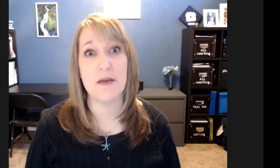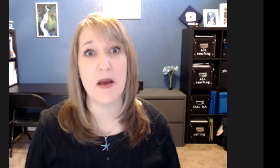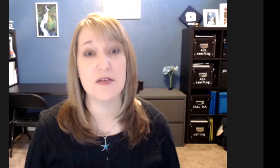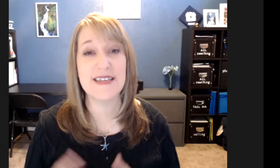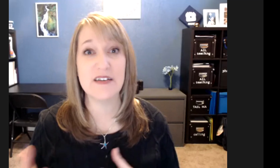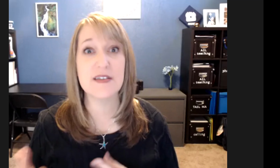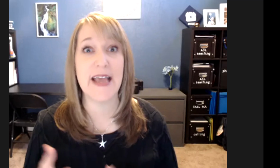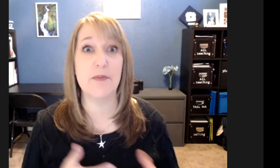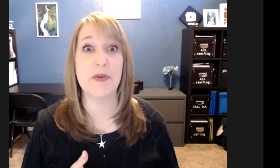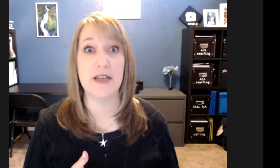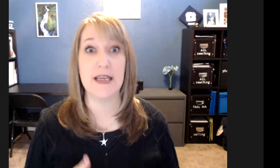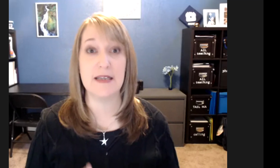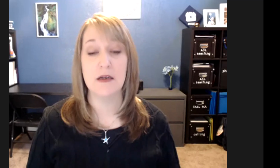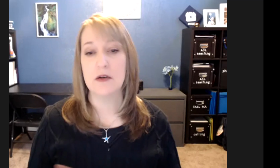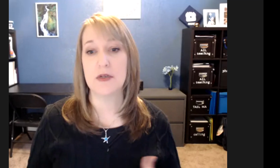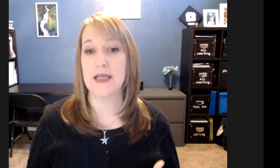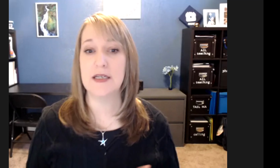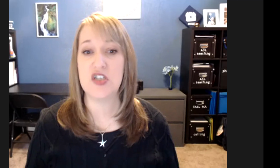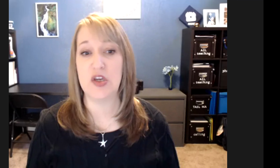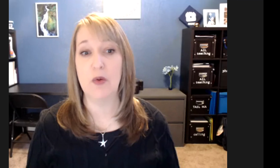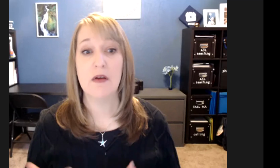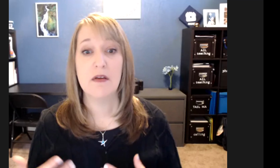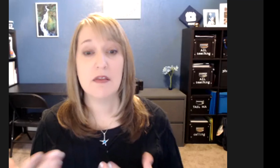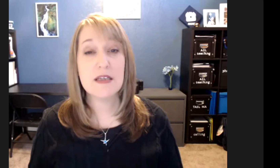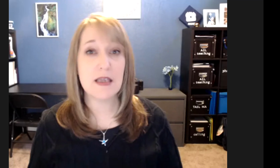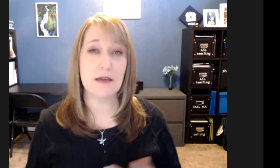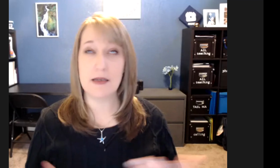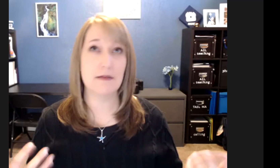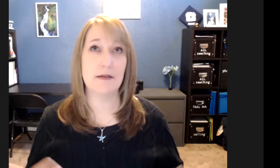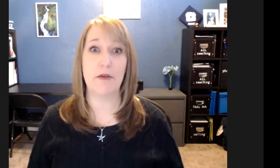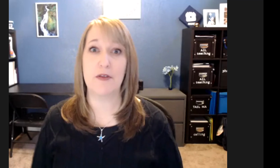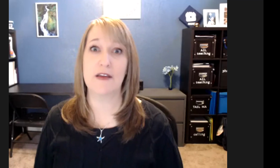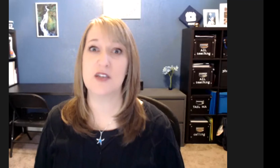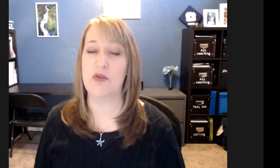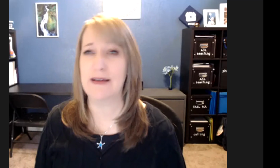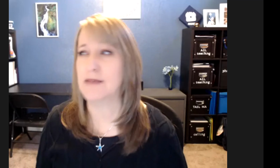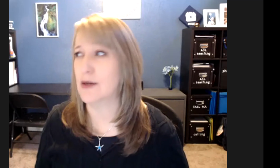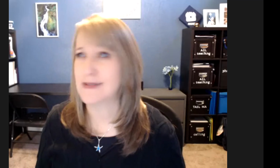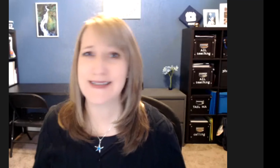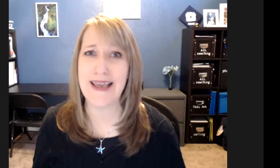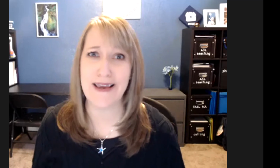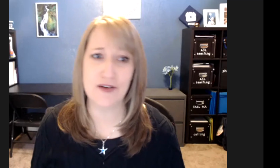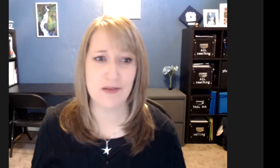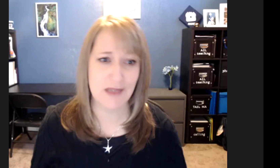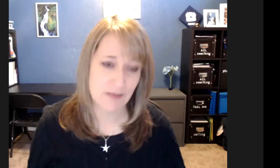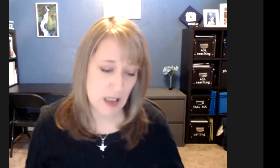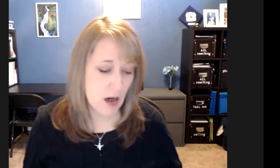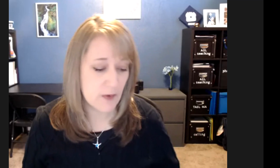about skills and abilities related to these things and other things too, like, skiing or something. Okay,